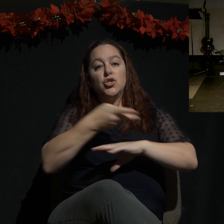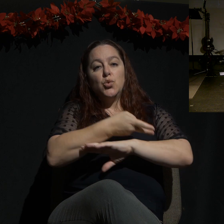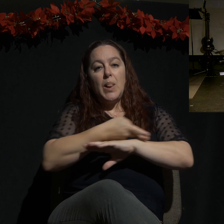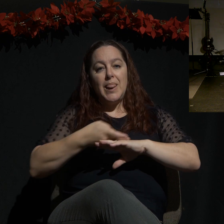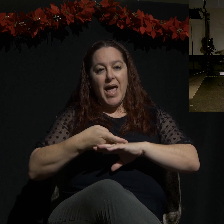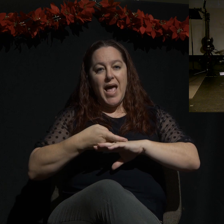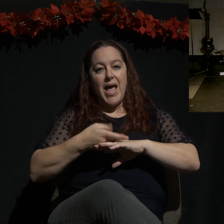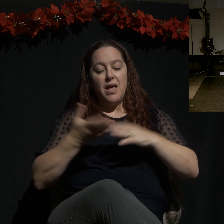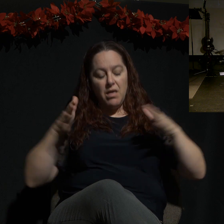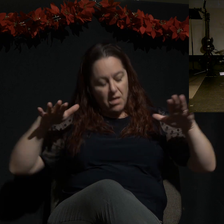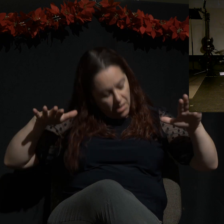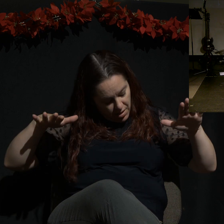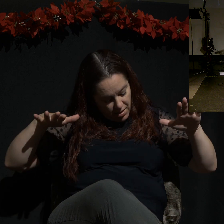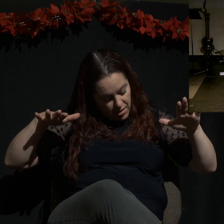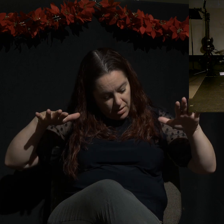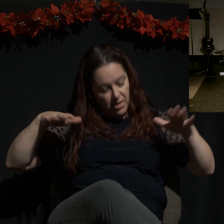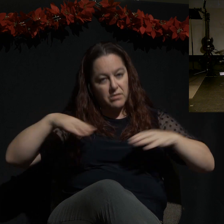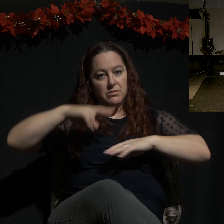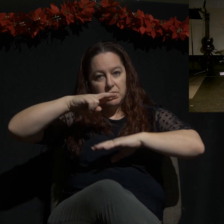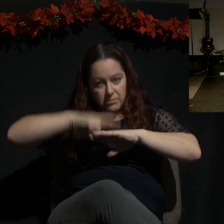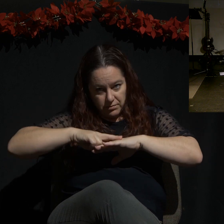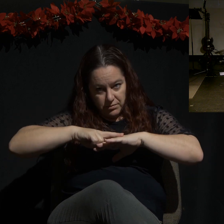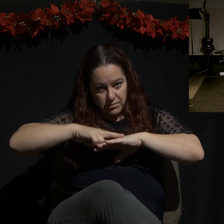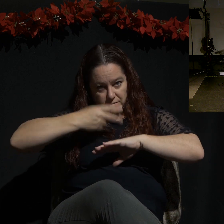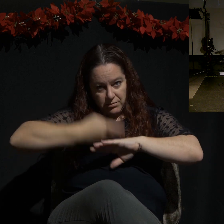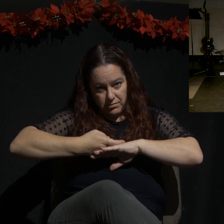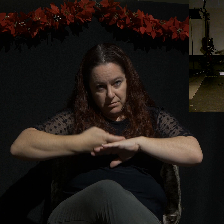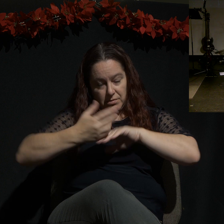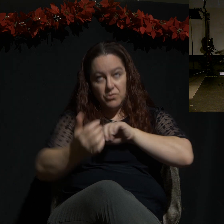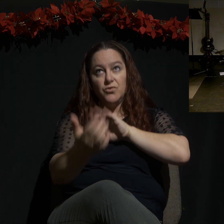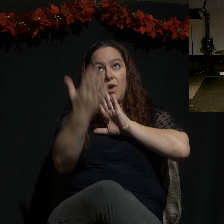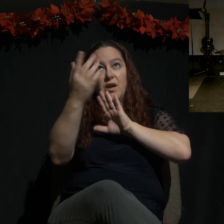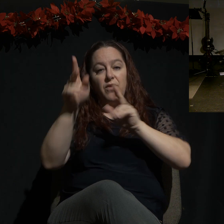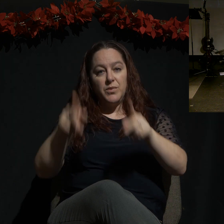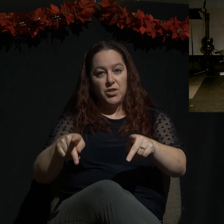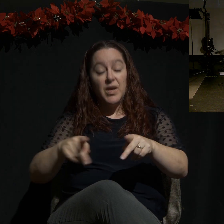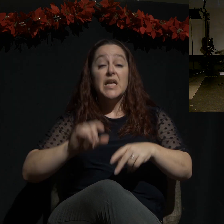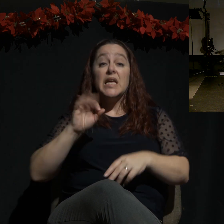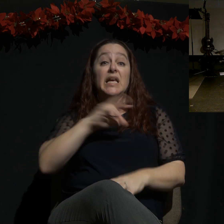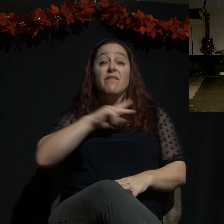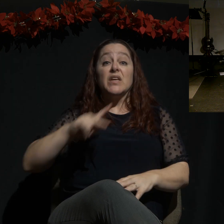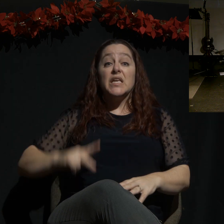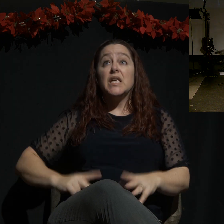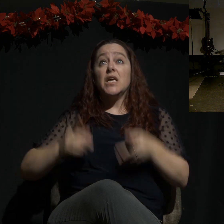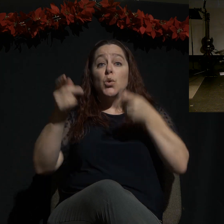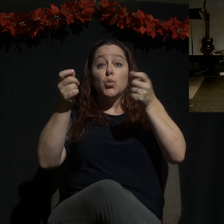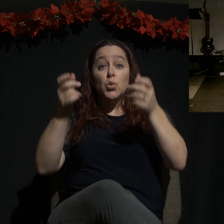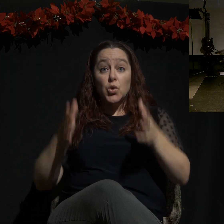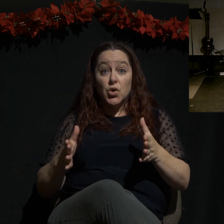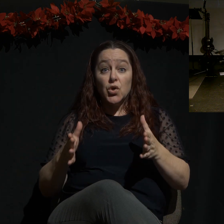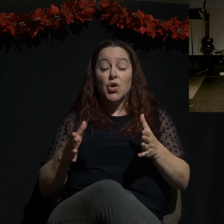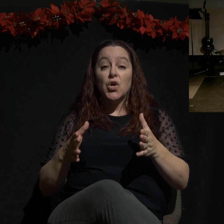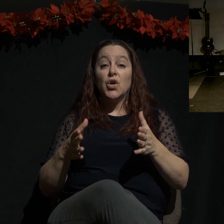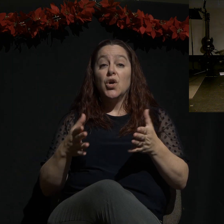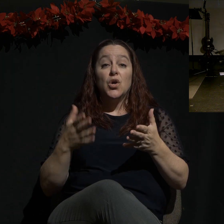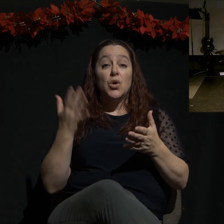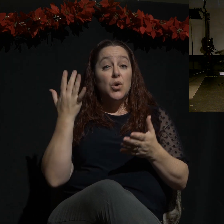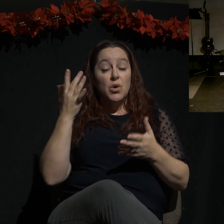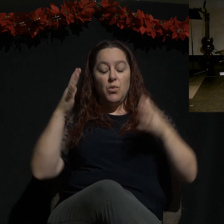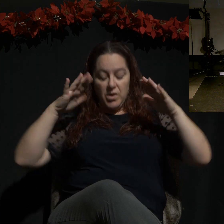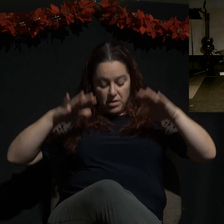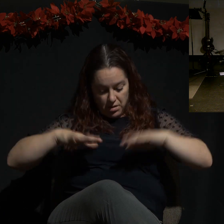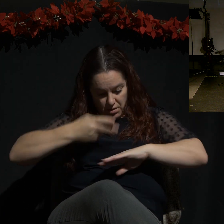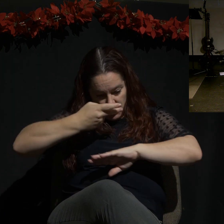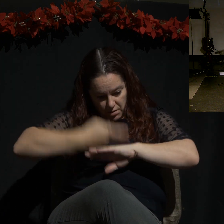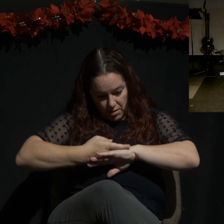to bow down before somebody. And if this was a king or a ruler, it was done as a sign of